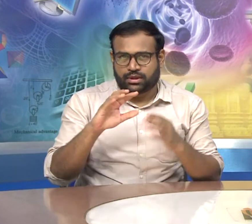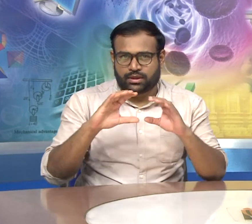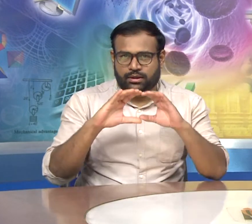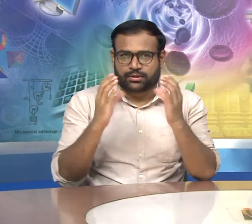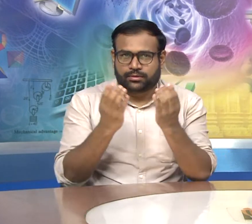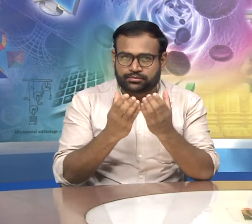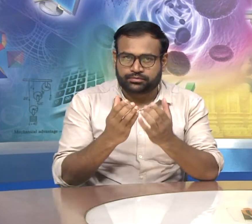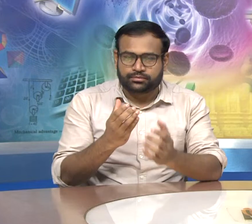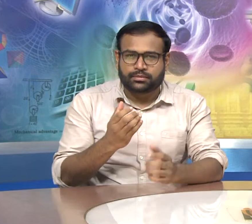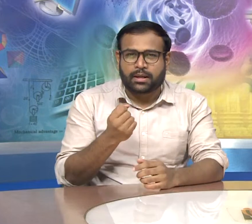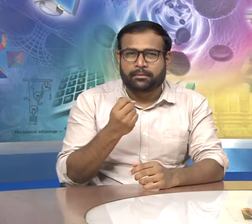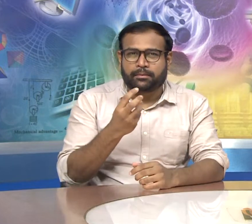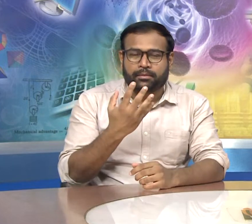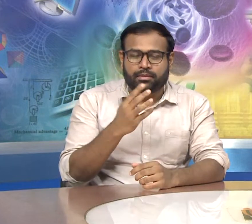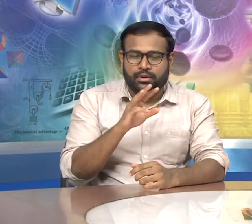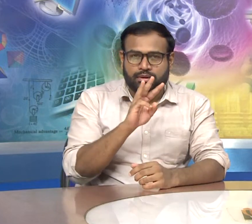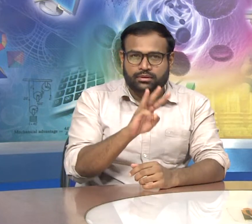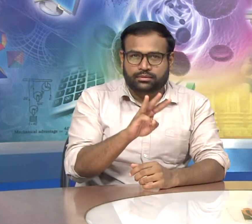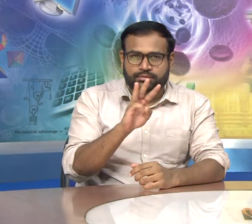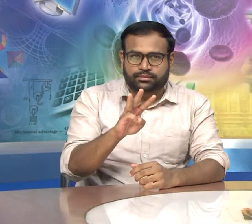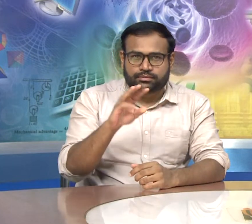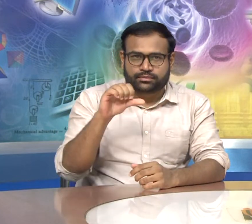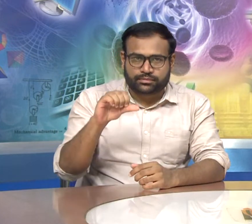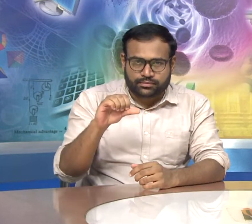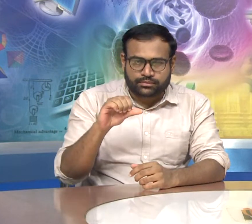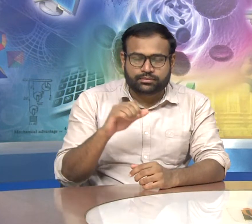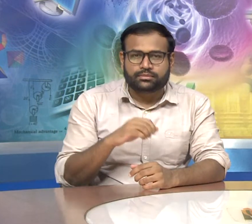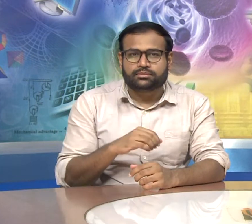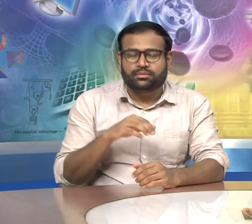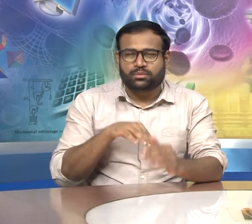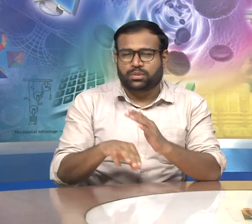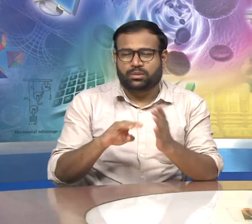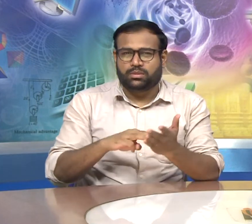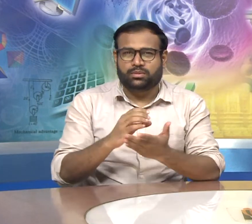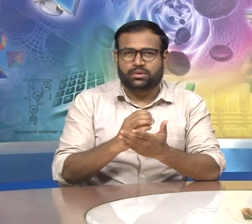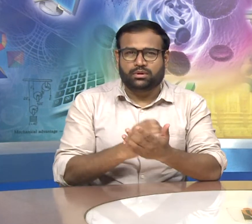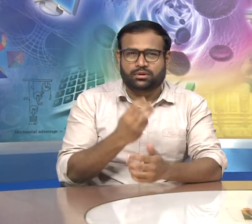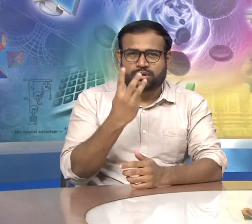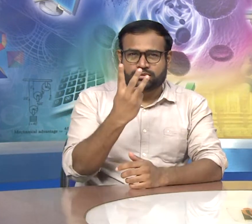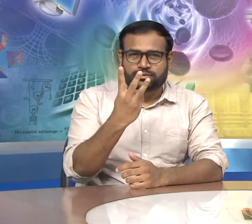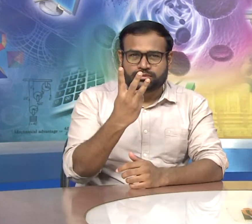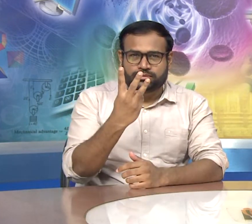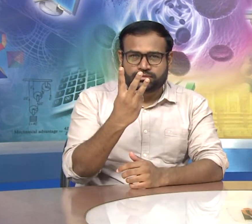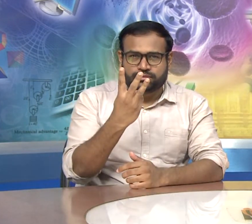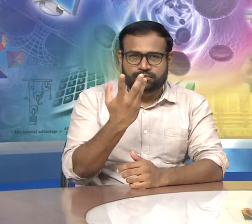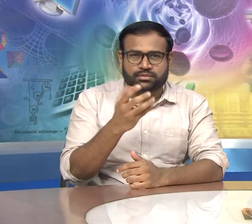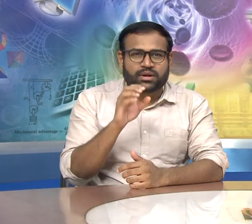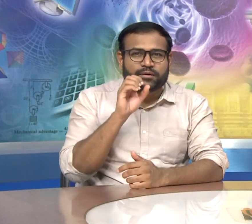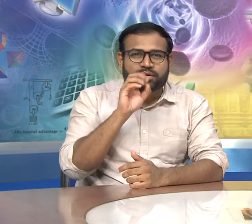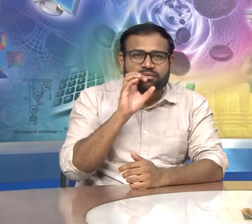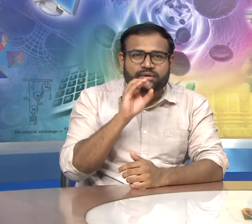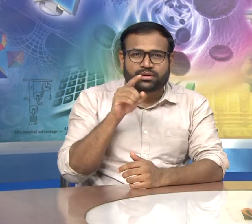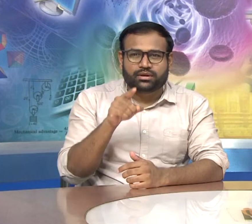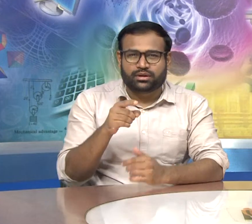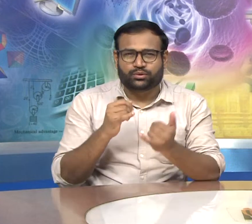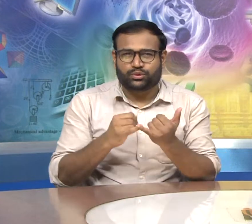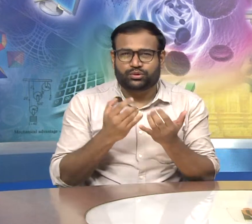This is for senior secondary level. Code is 339. Module number